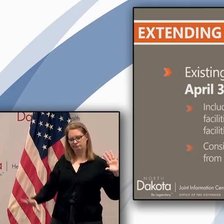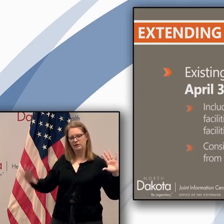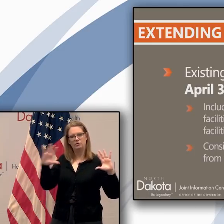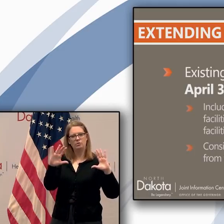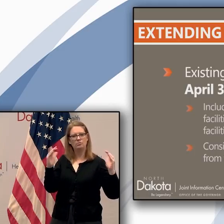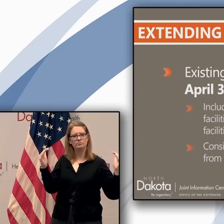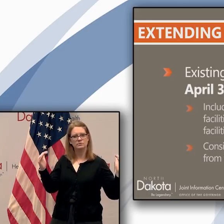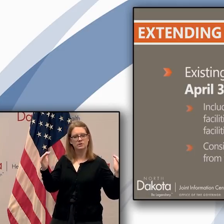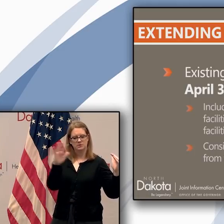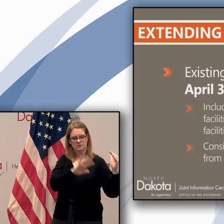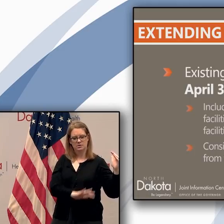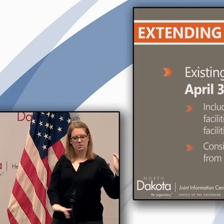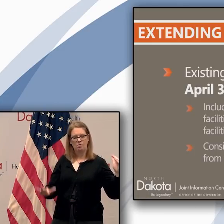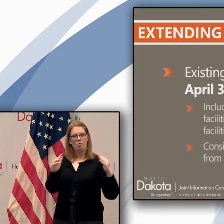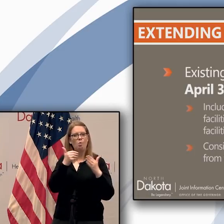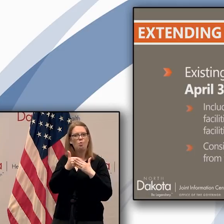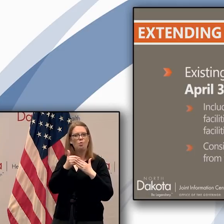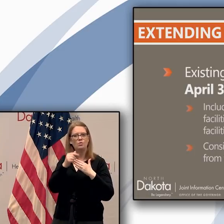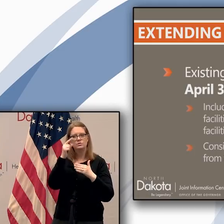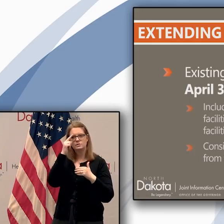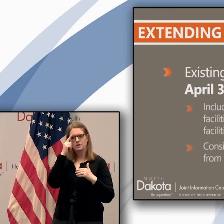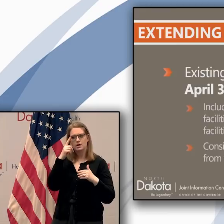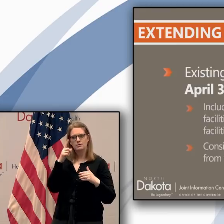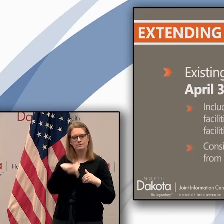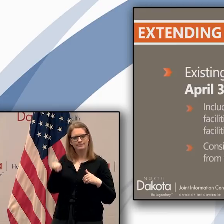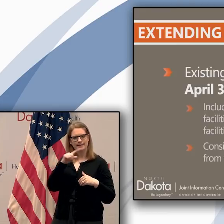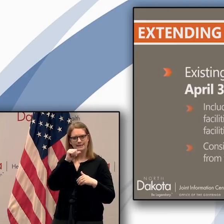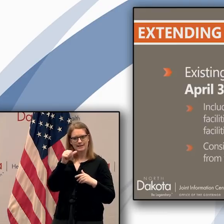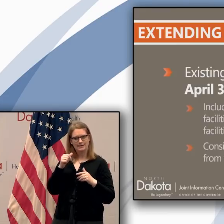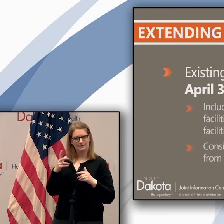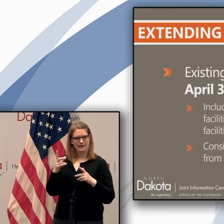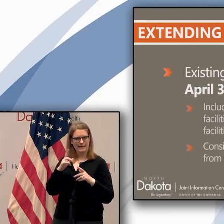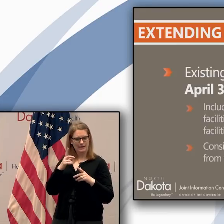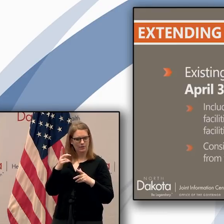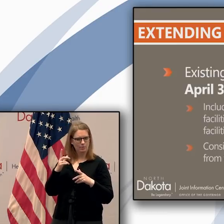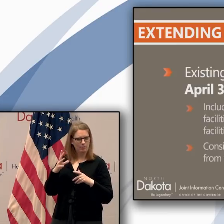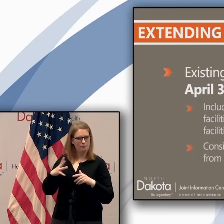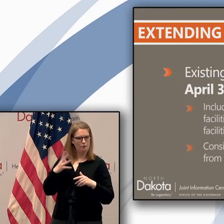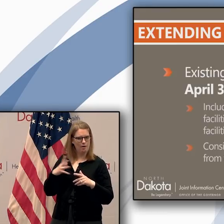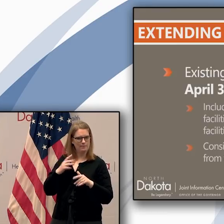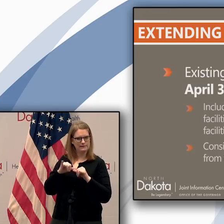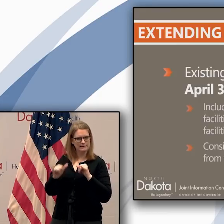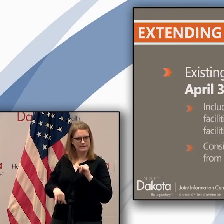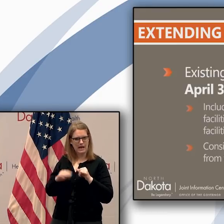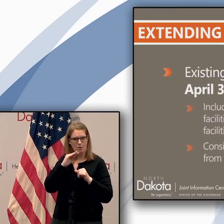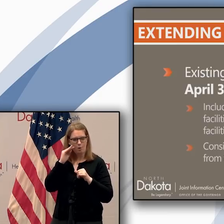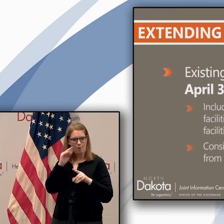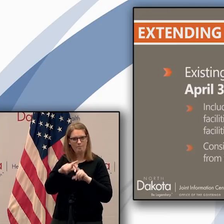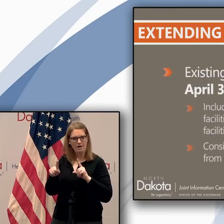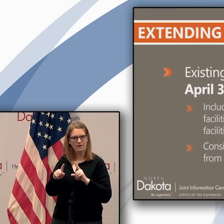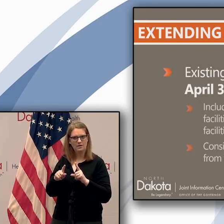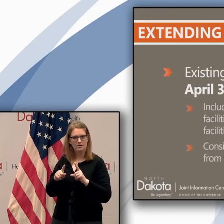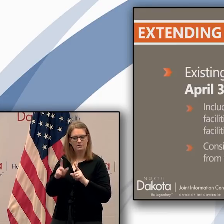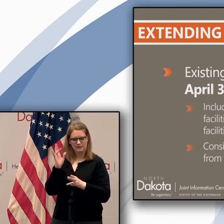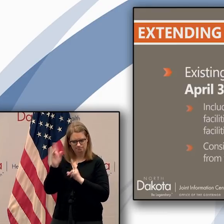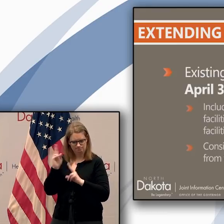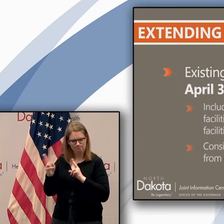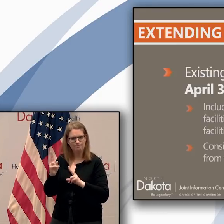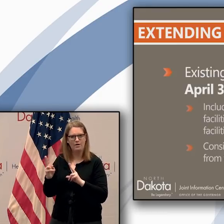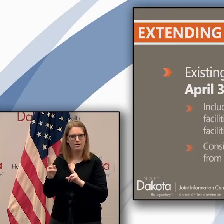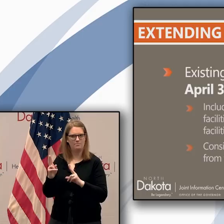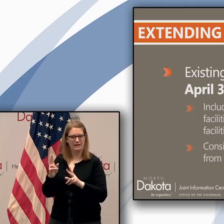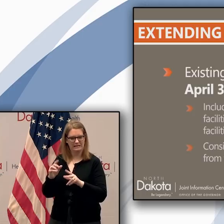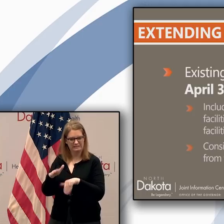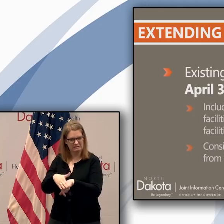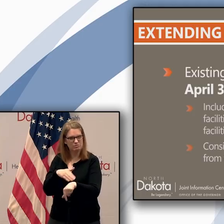those that did not issue the formal stay-at-home orders, but have taken swift action to slow the spread.